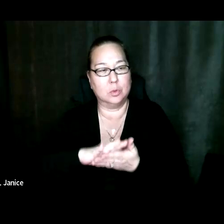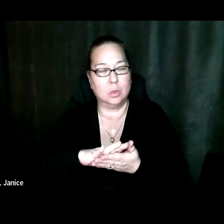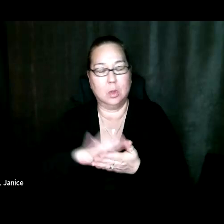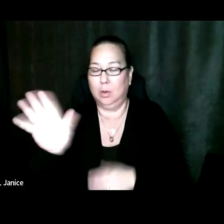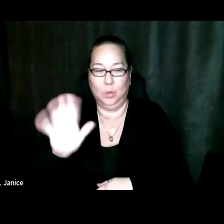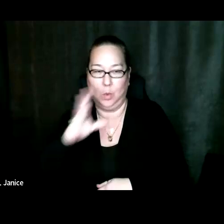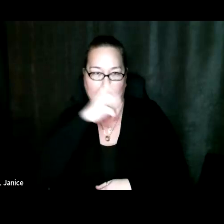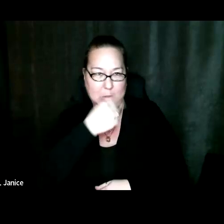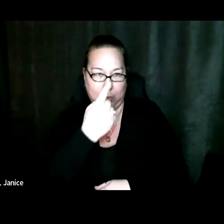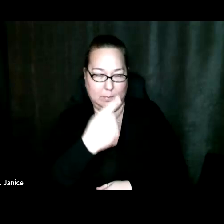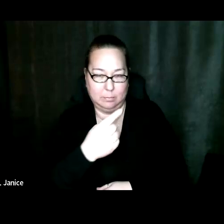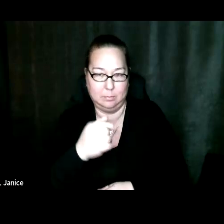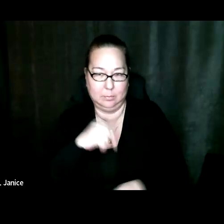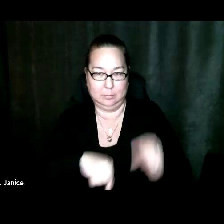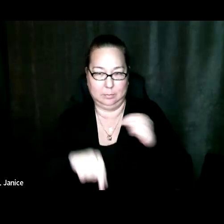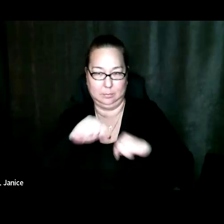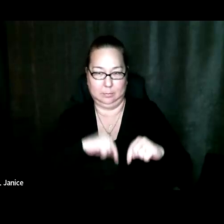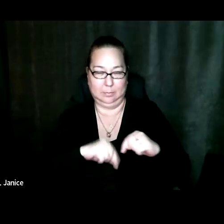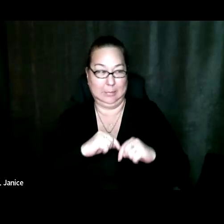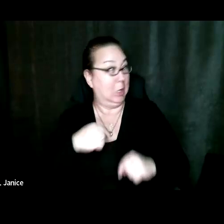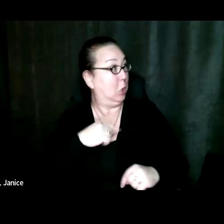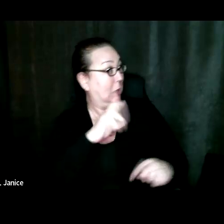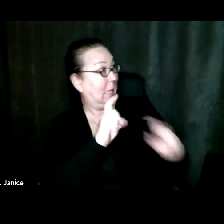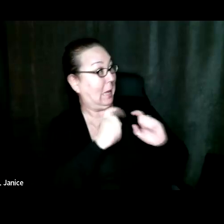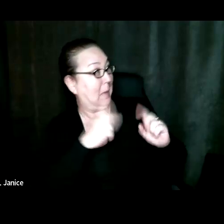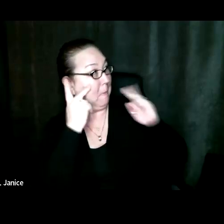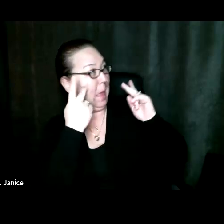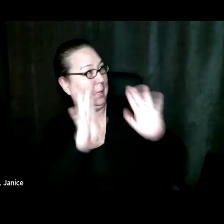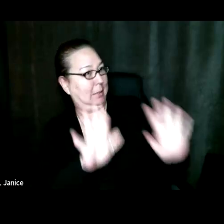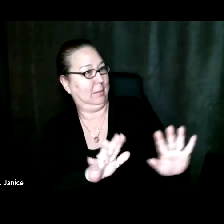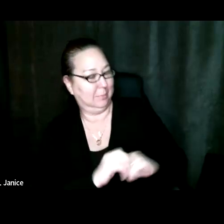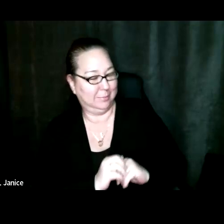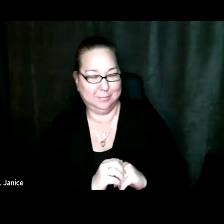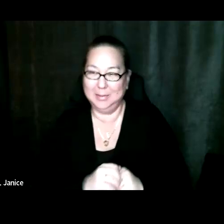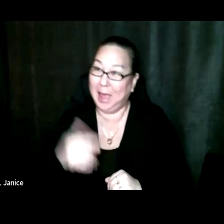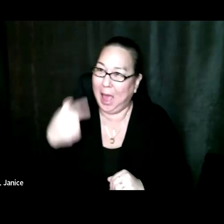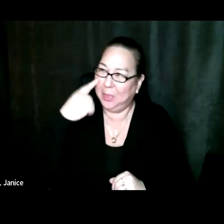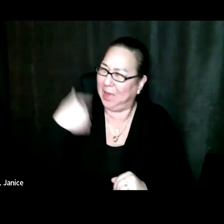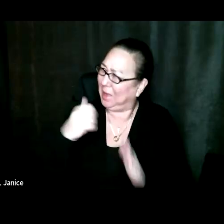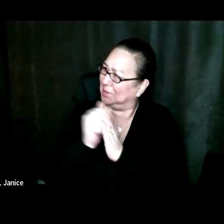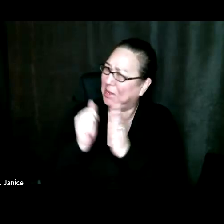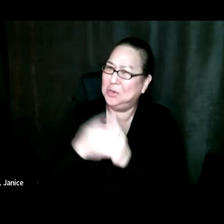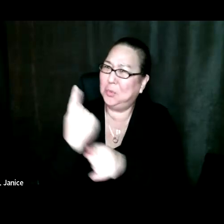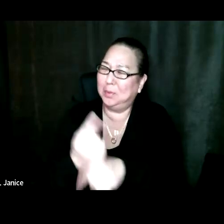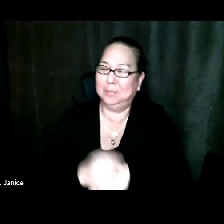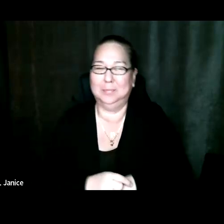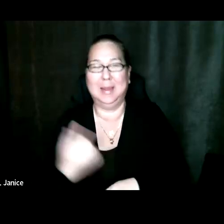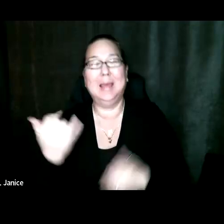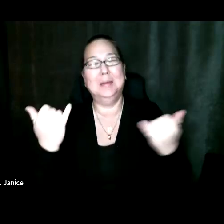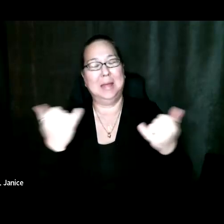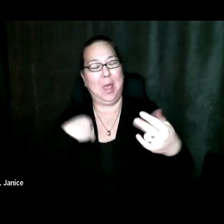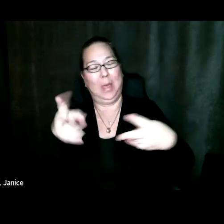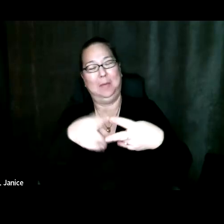skip one. David panicked. Sorry. I thought I had the agenda right. Sorry about that. Tonight, we have